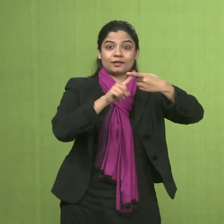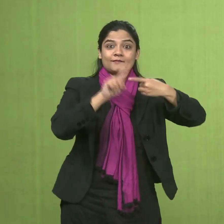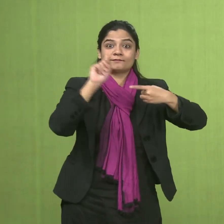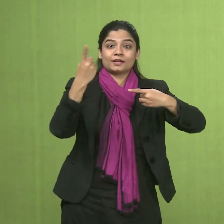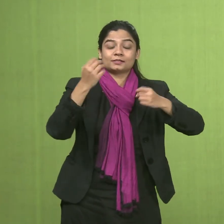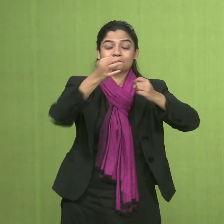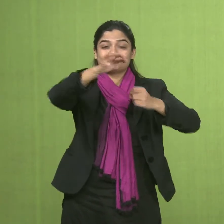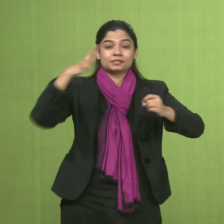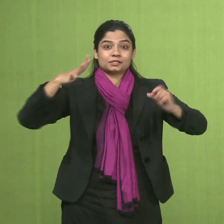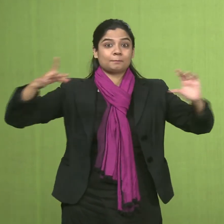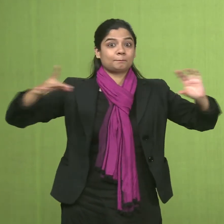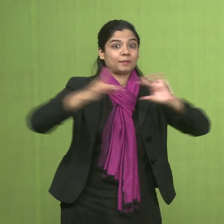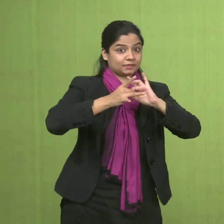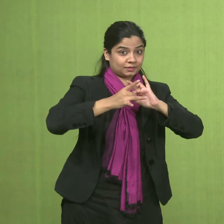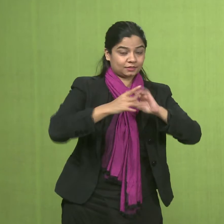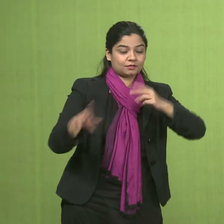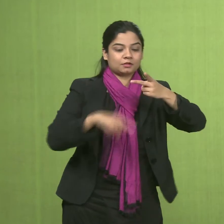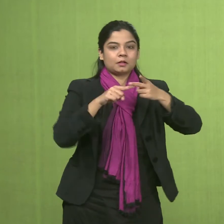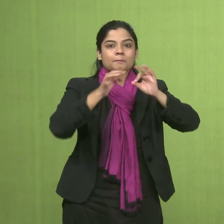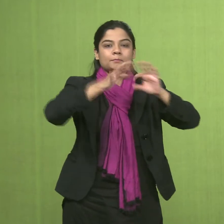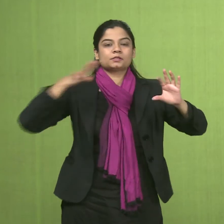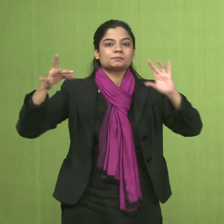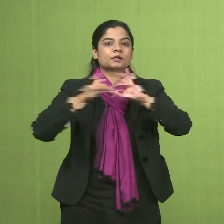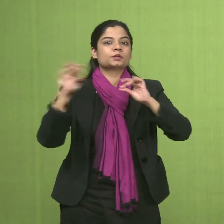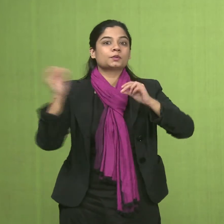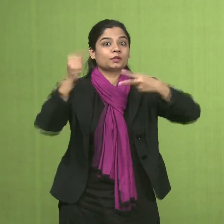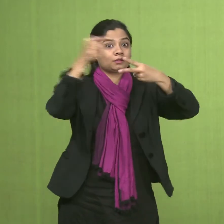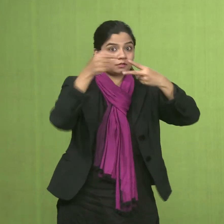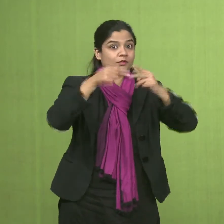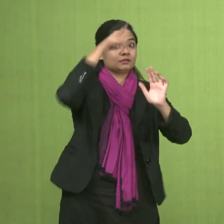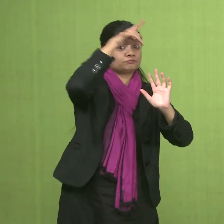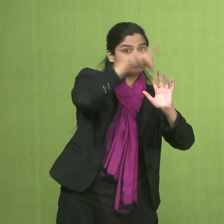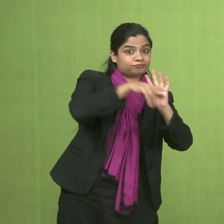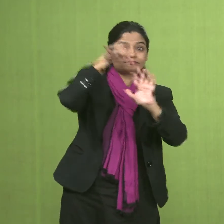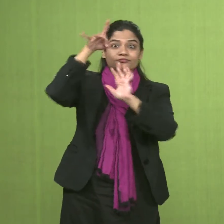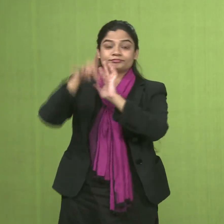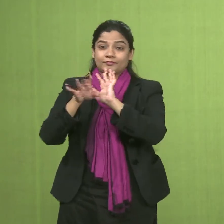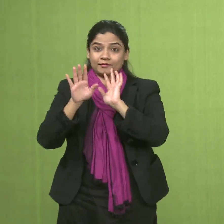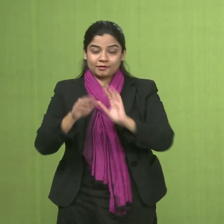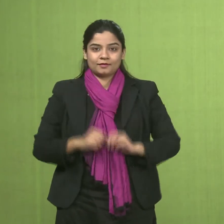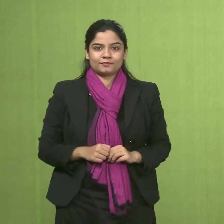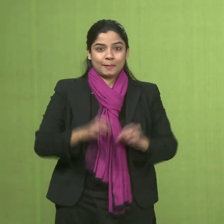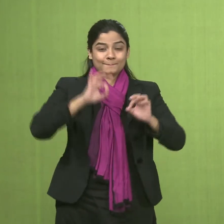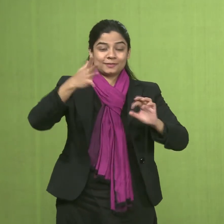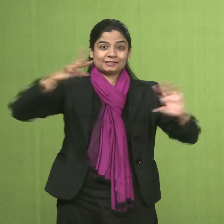two classifications, first is electrical equipments and non-electrical equipments. We talked in depth about